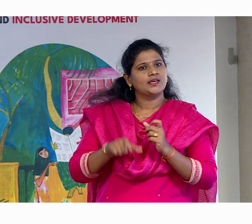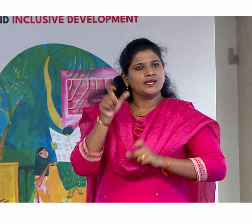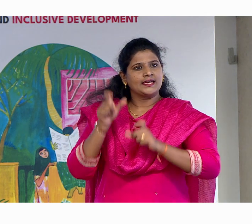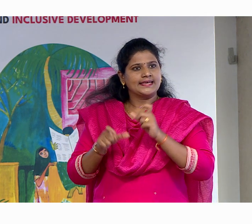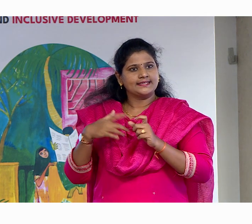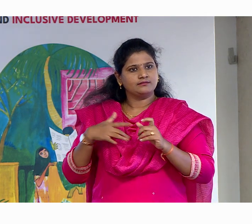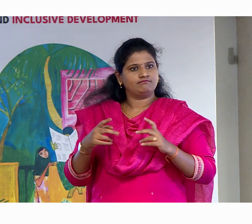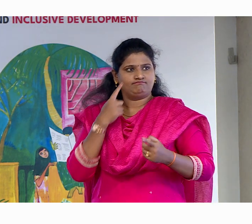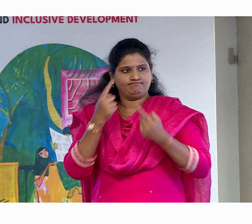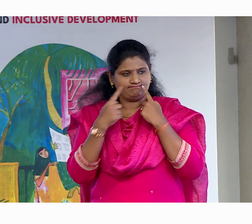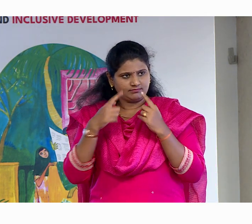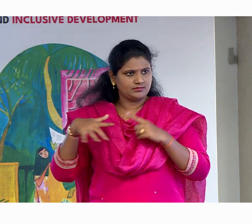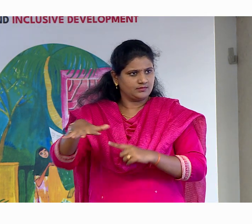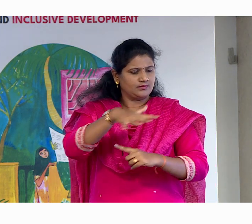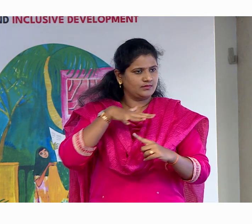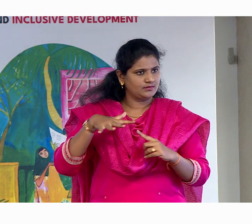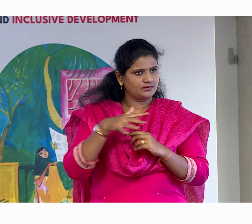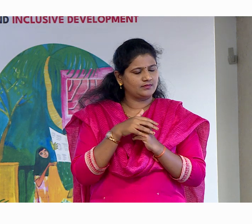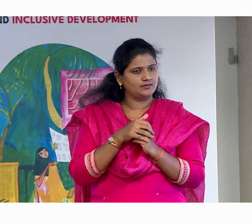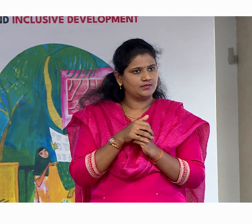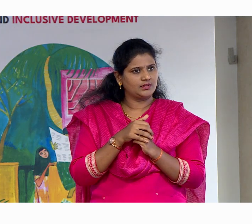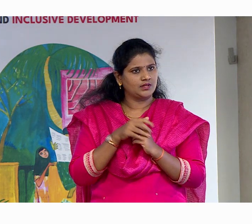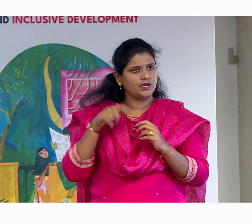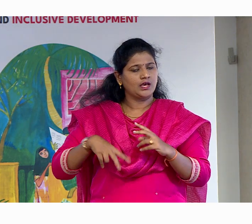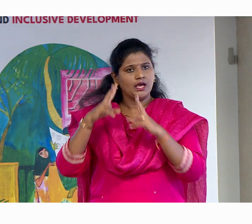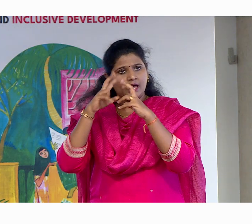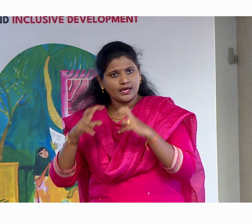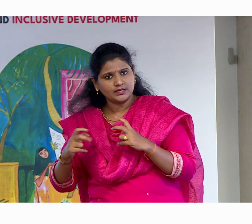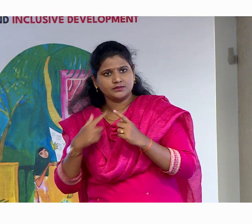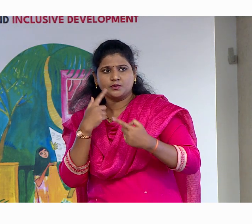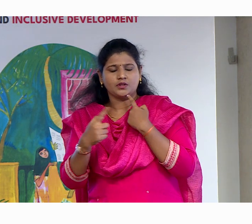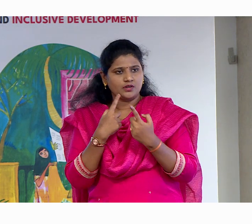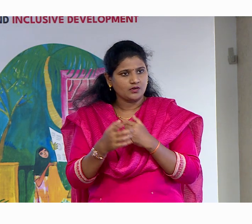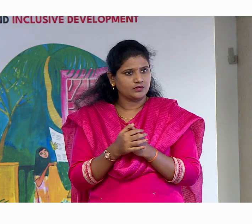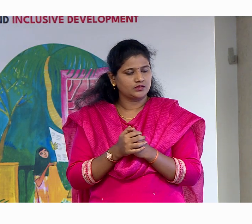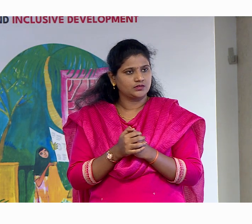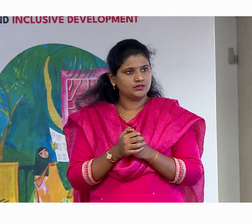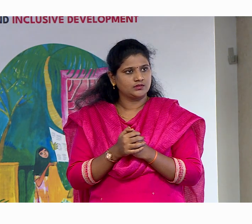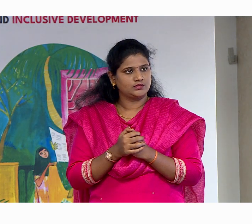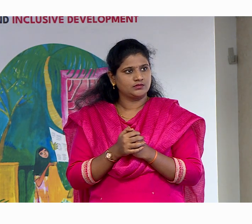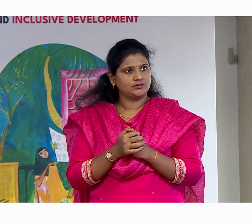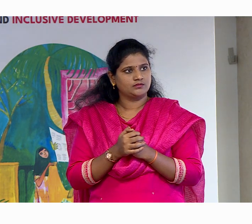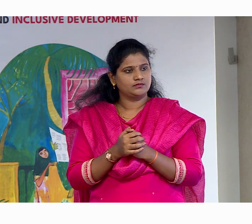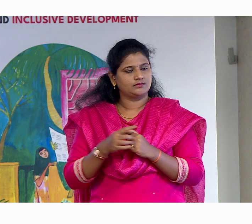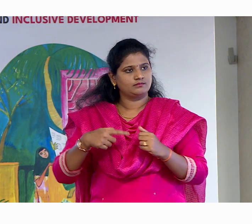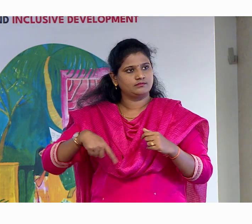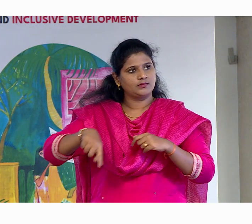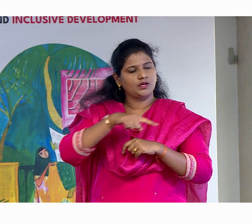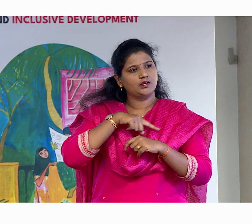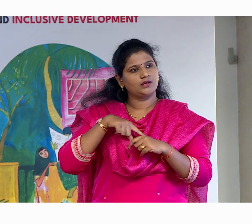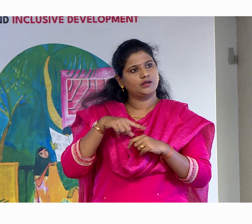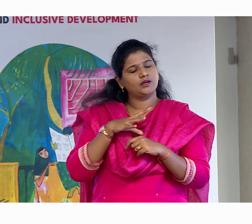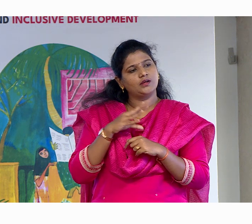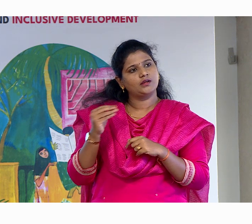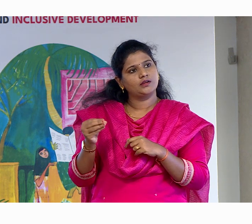clicking on the exhibits, watching the videos, exploring the top tips display room, and so on. And you can also make use of our